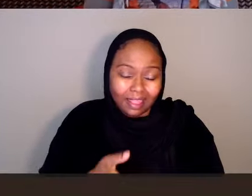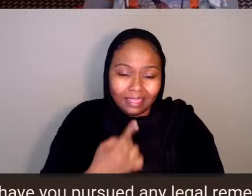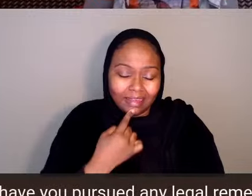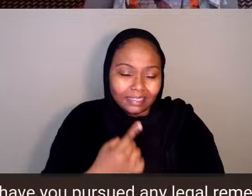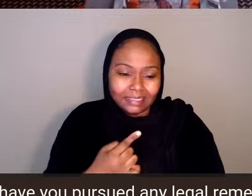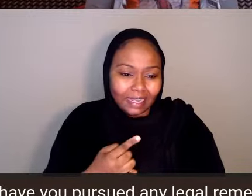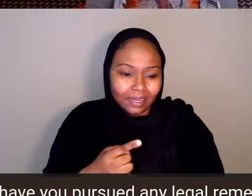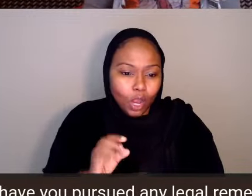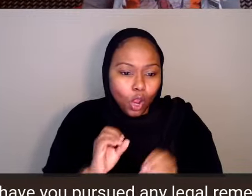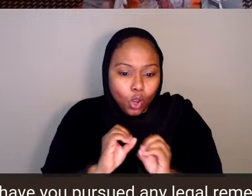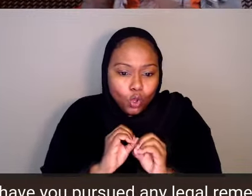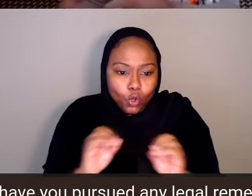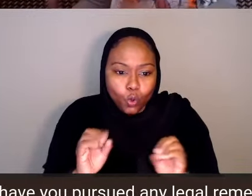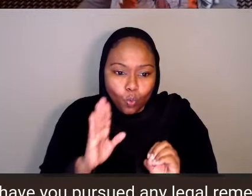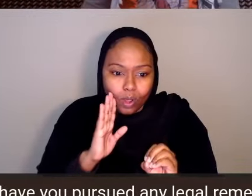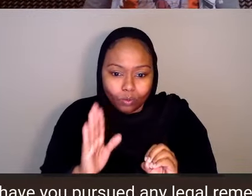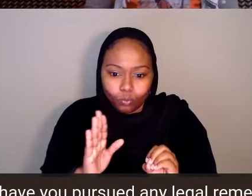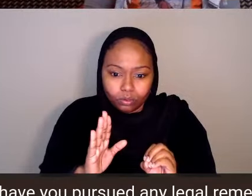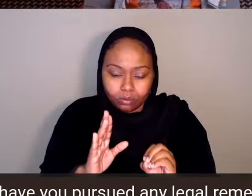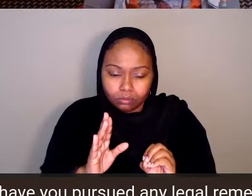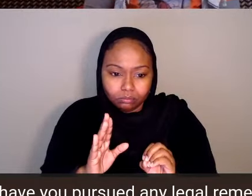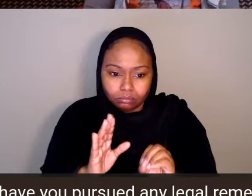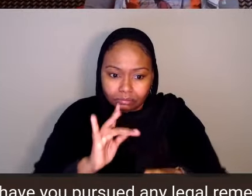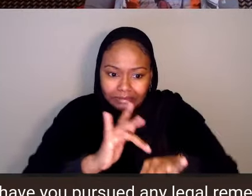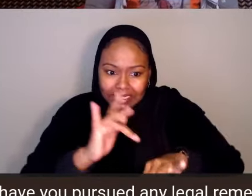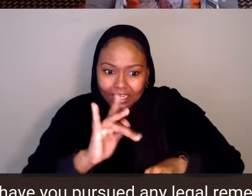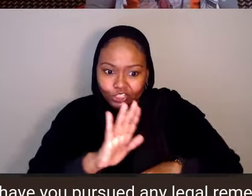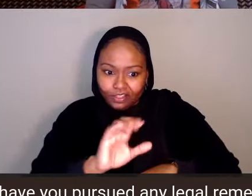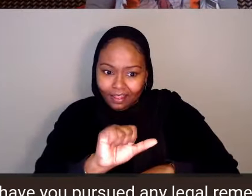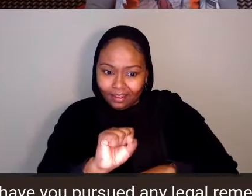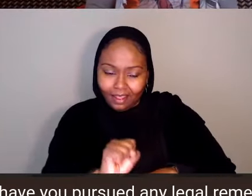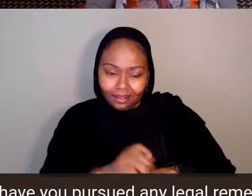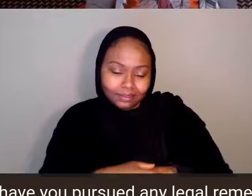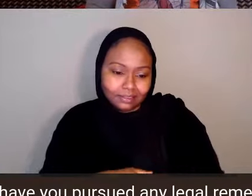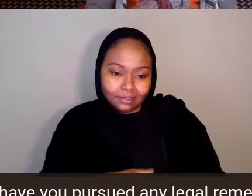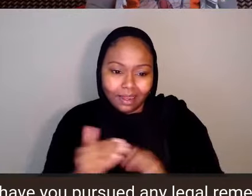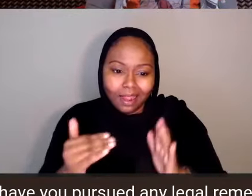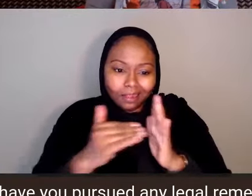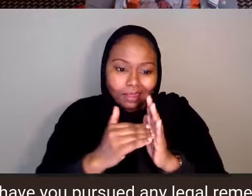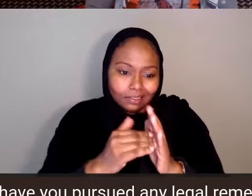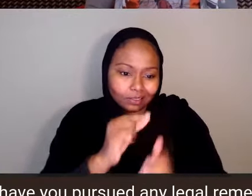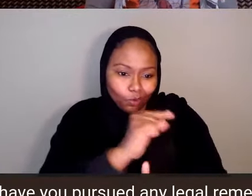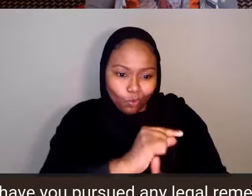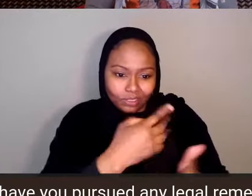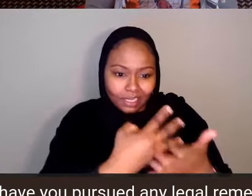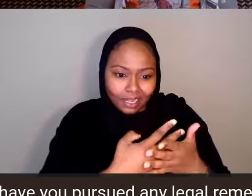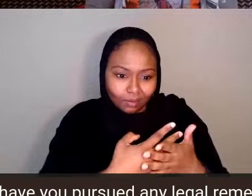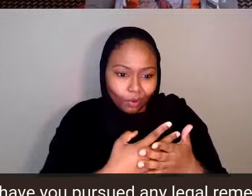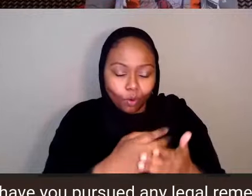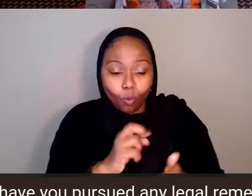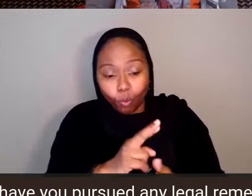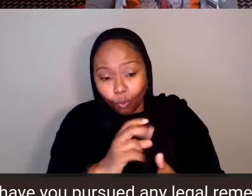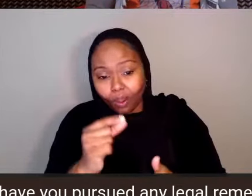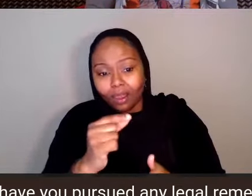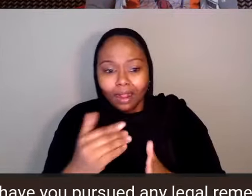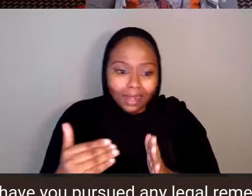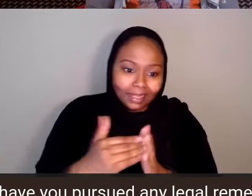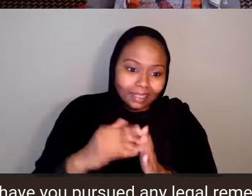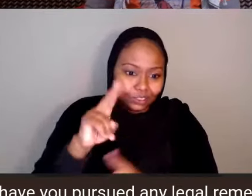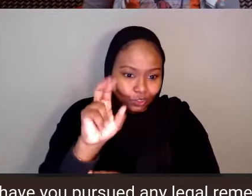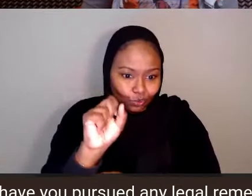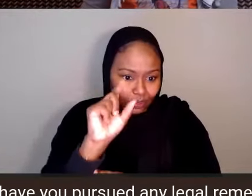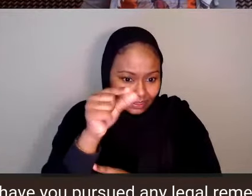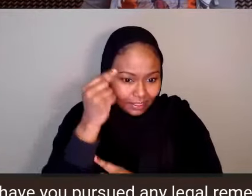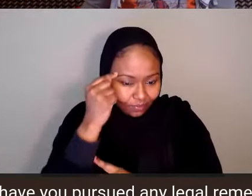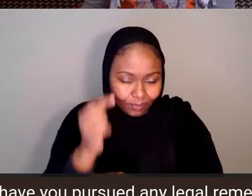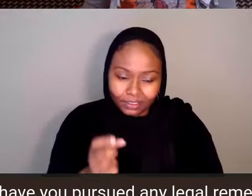this case to allow to former Guantanamo detainees to sue the U.S. government. So we haven't found any, like, any lawyer